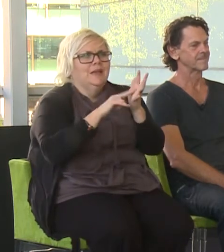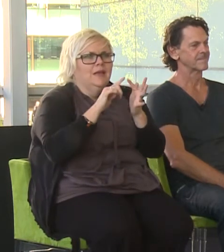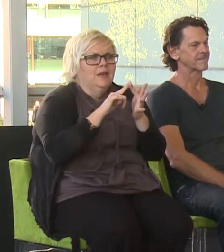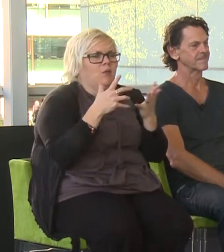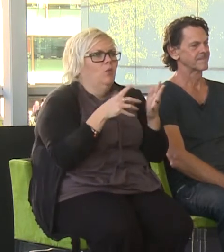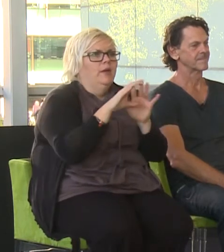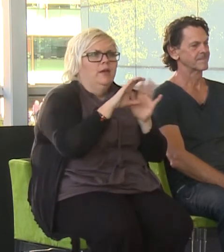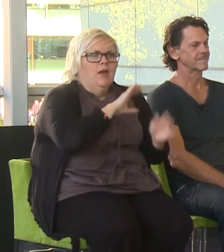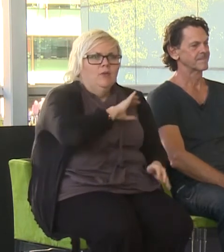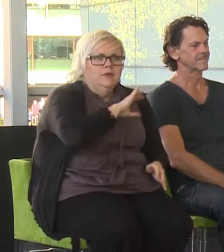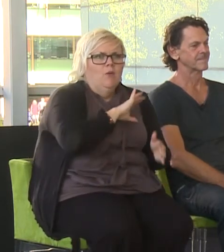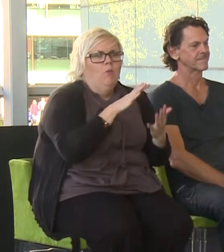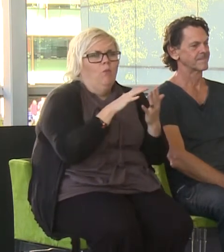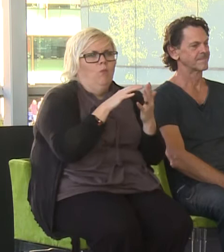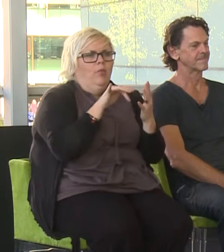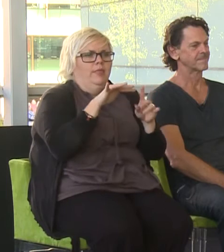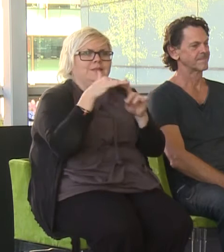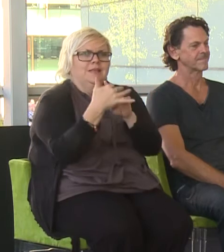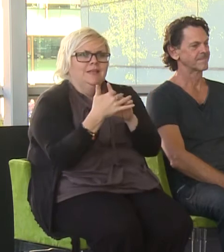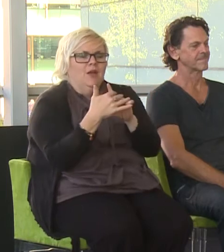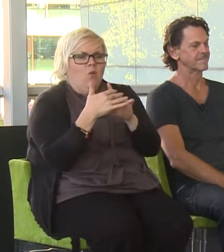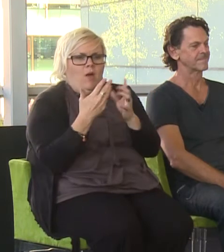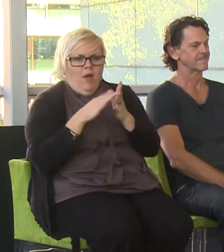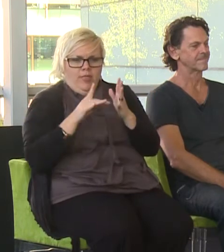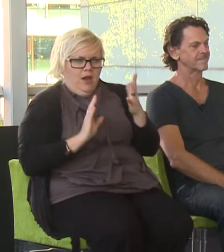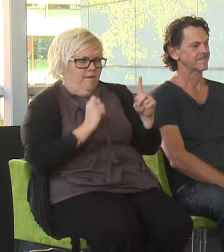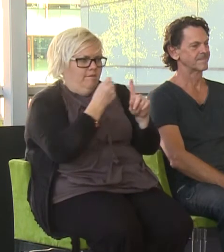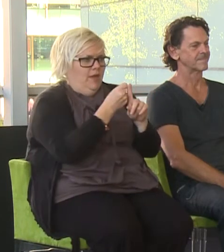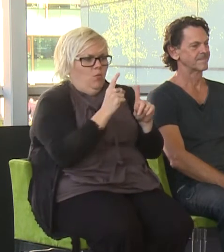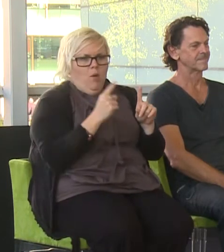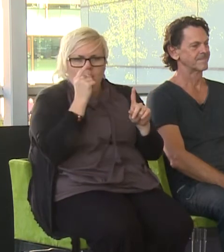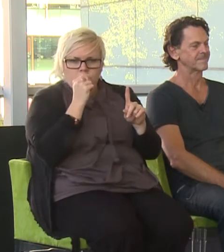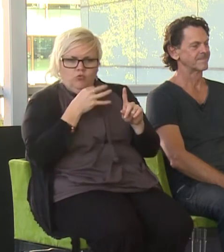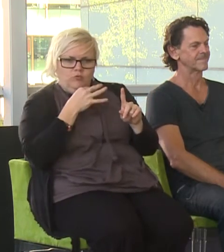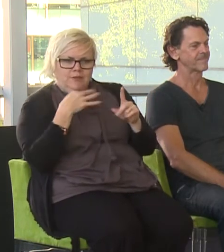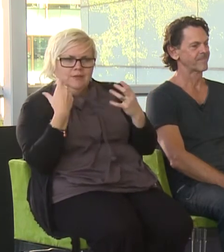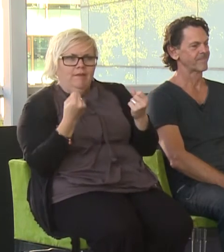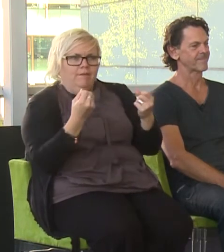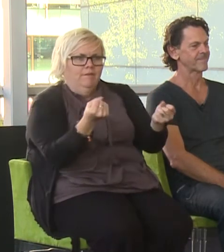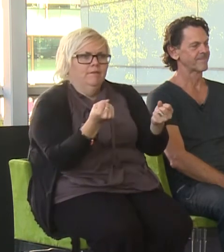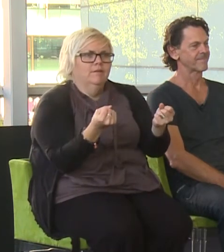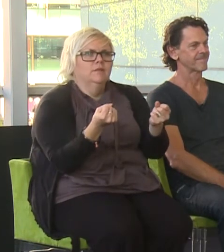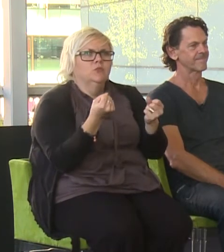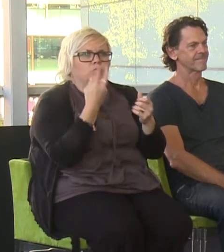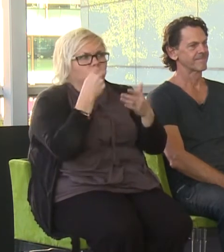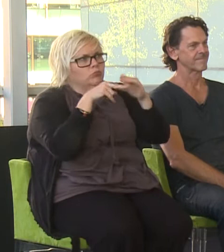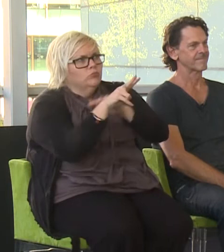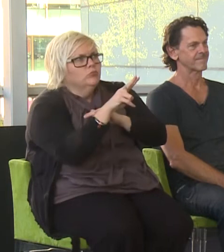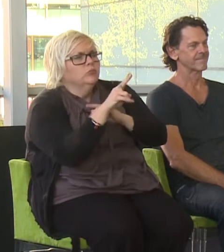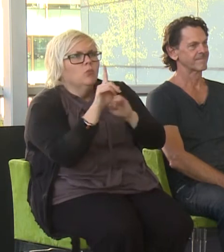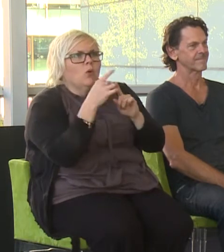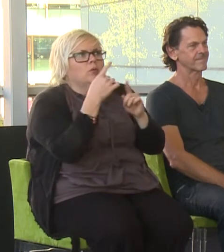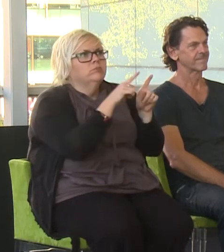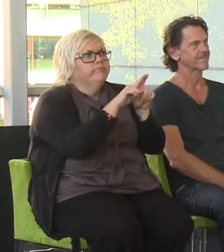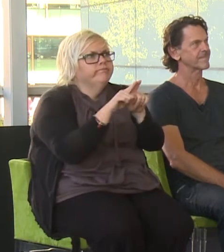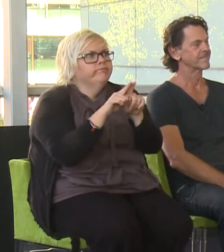and all the parameters that may have an effect on the action. The potential risk of a scenario, to make predictions about how things might